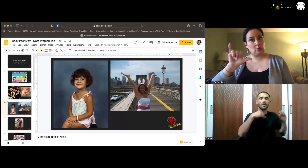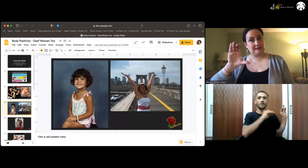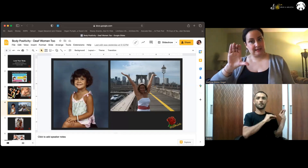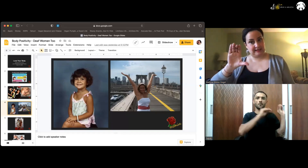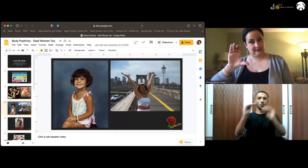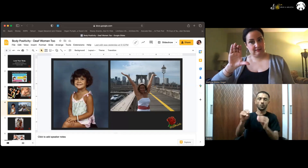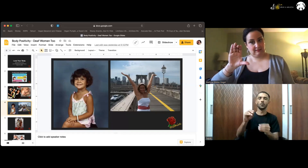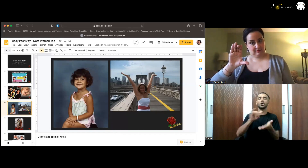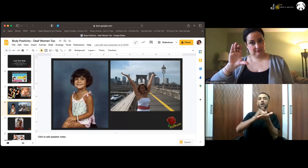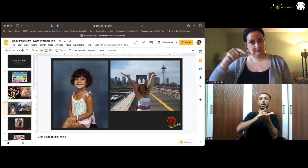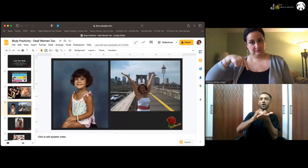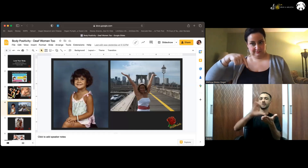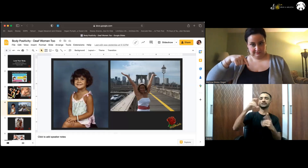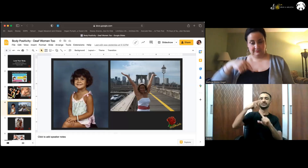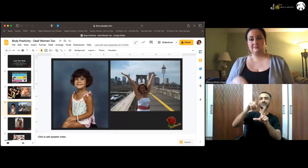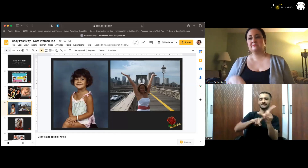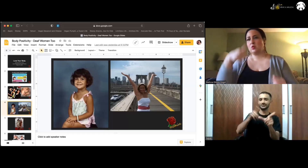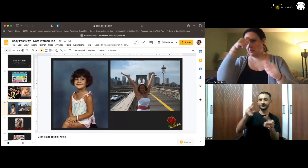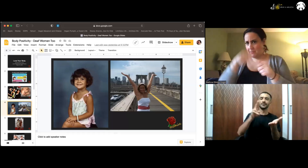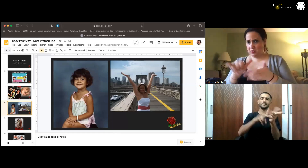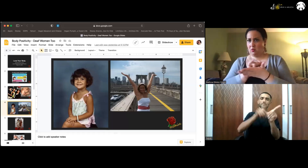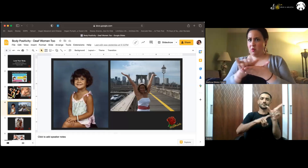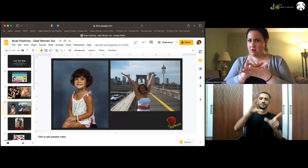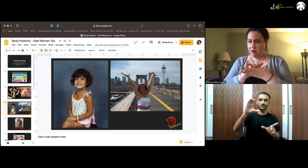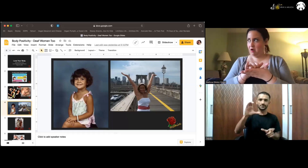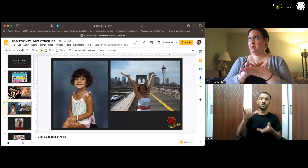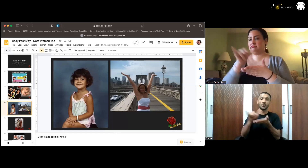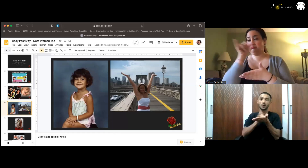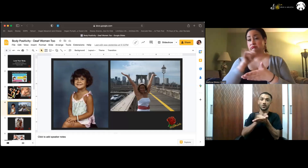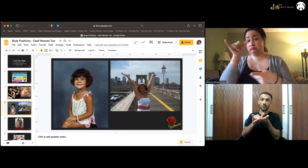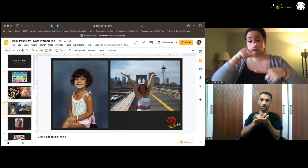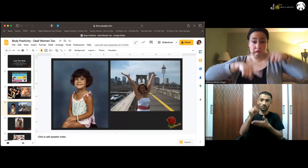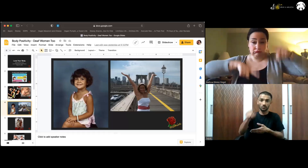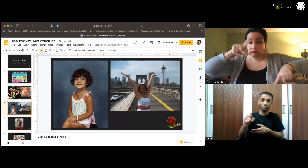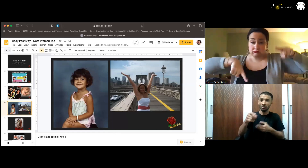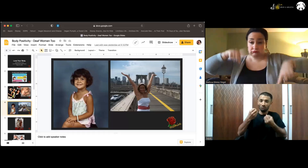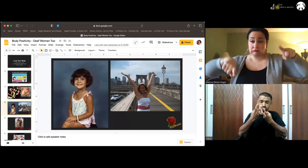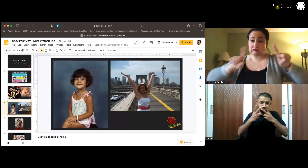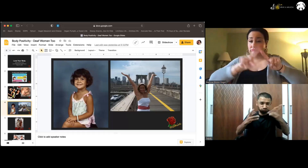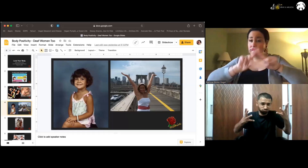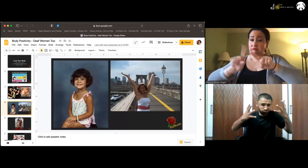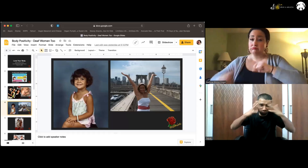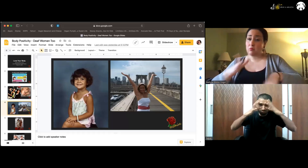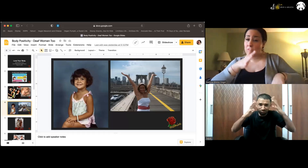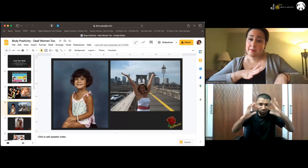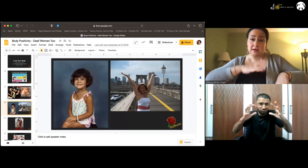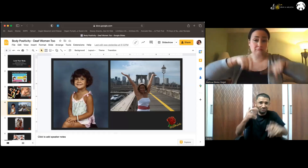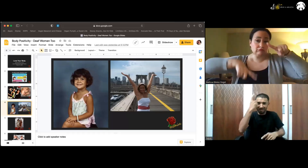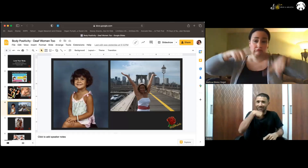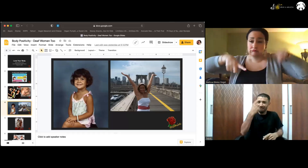But then when I moved to New York City, where I am now, so wow, New York is a place which has a